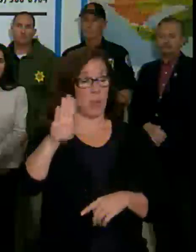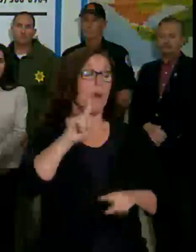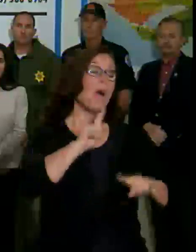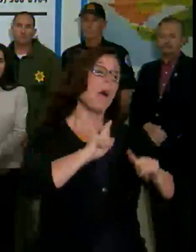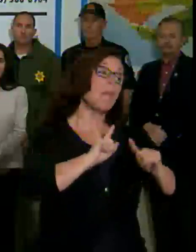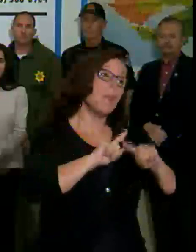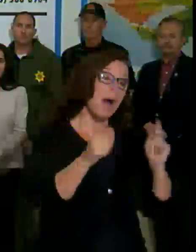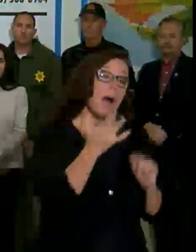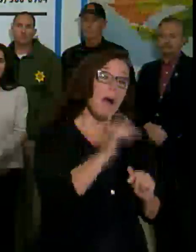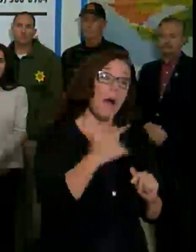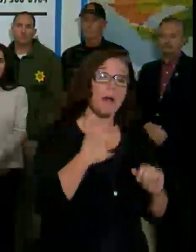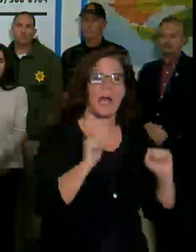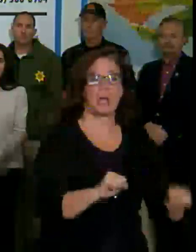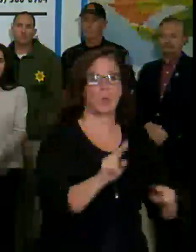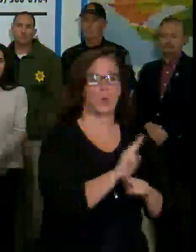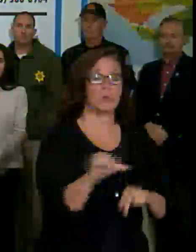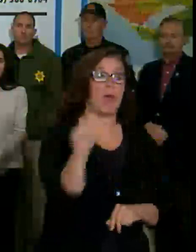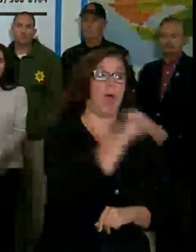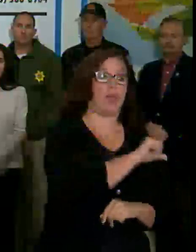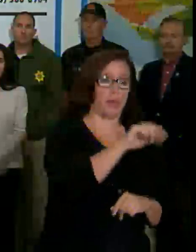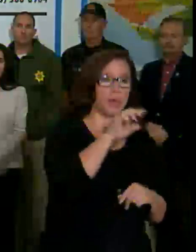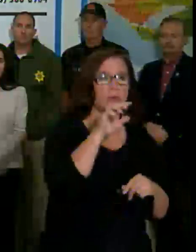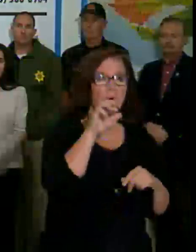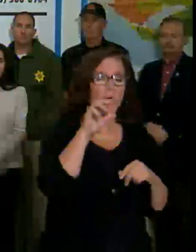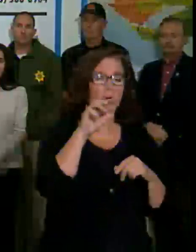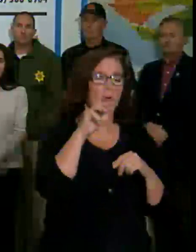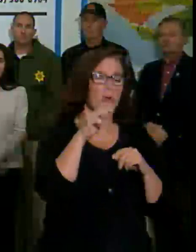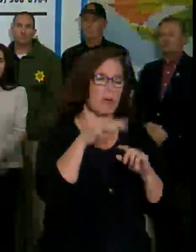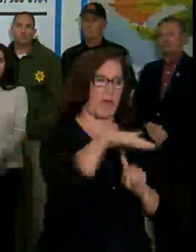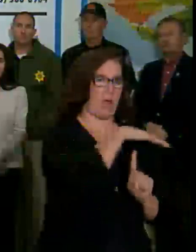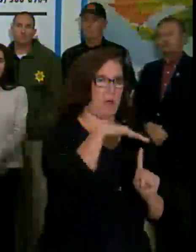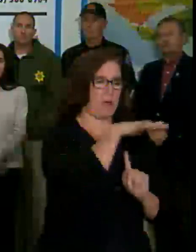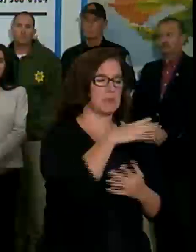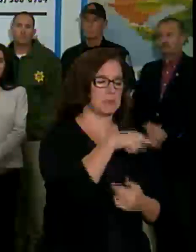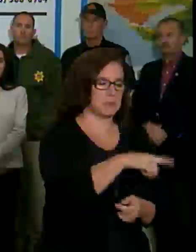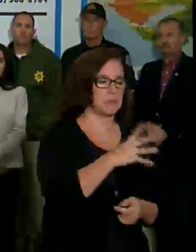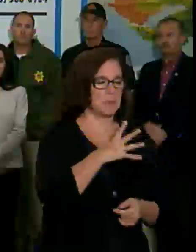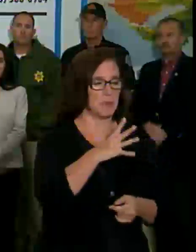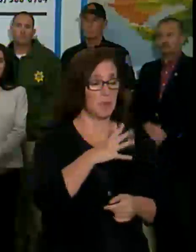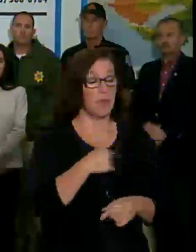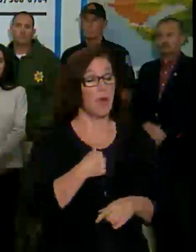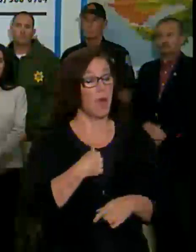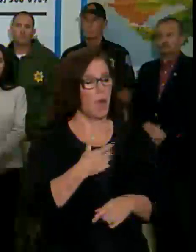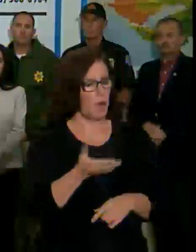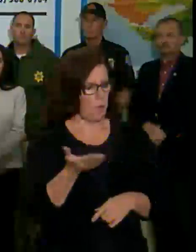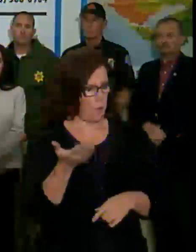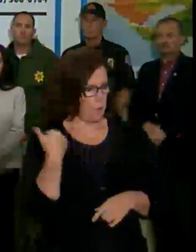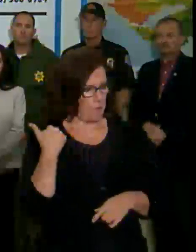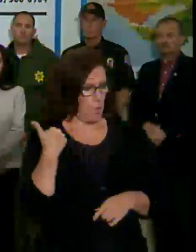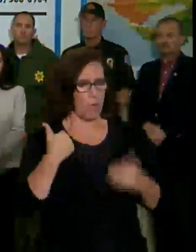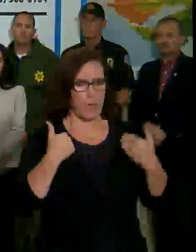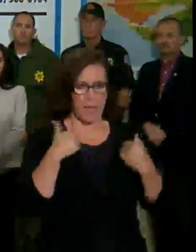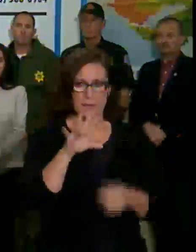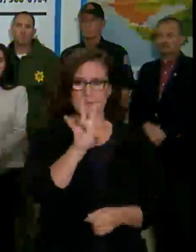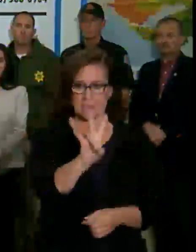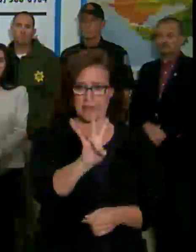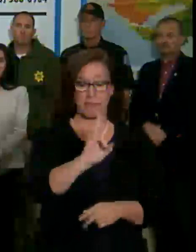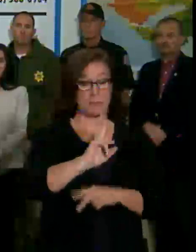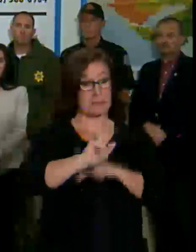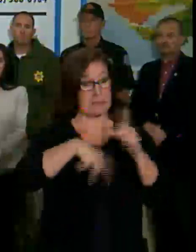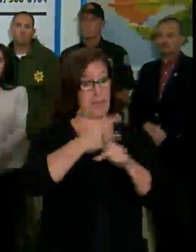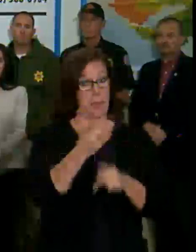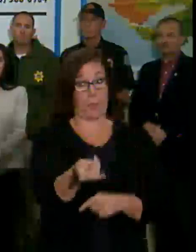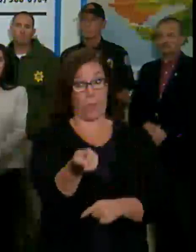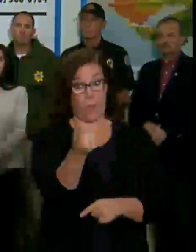aircraft assets in other areas of the fire. At one point, we had 7 Type 1 air tankers operating in the